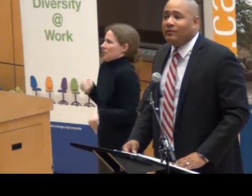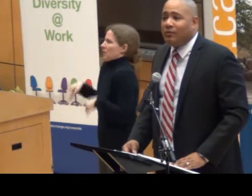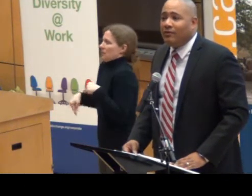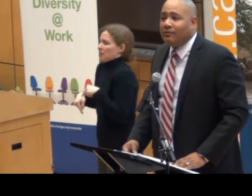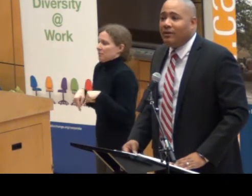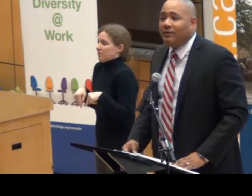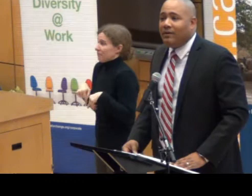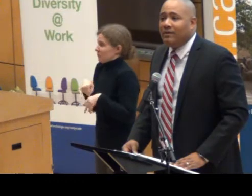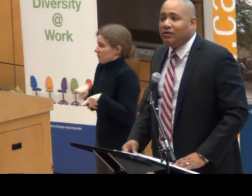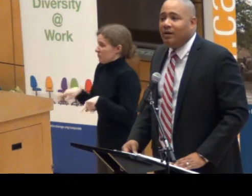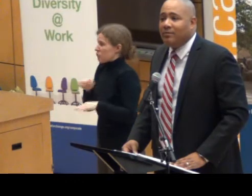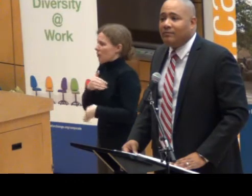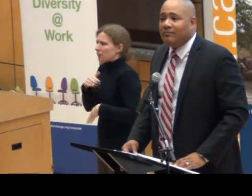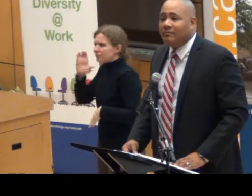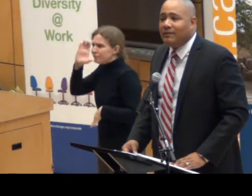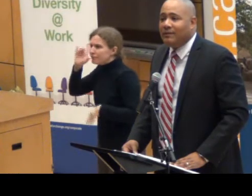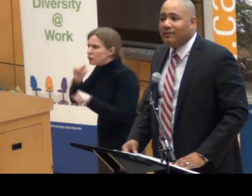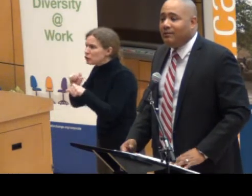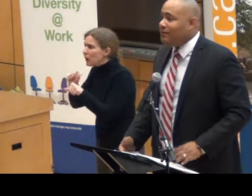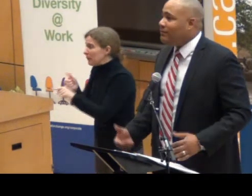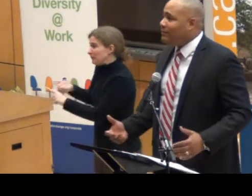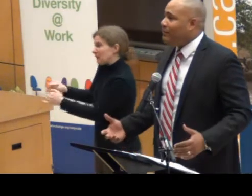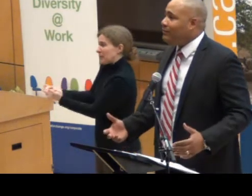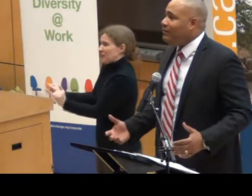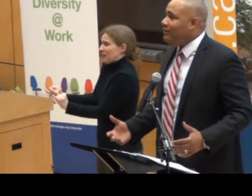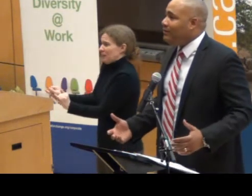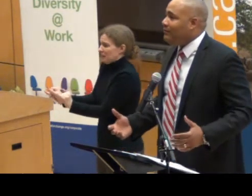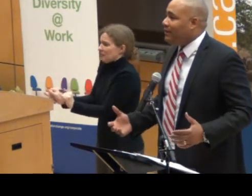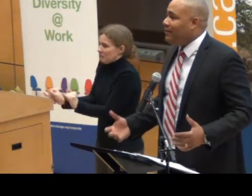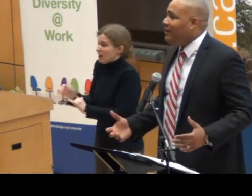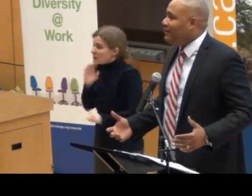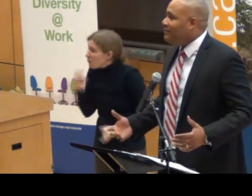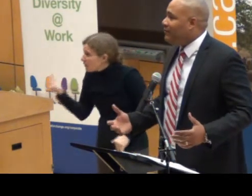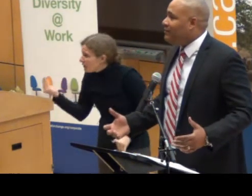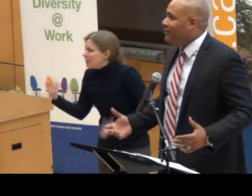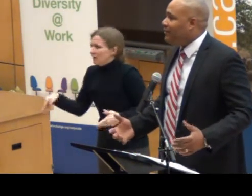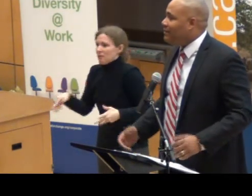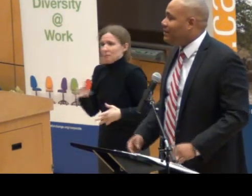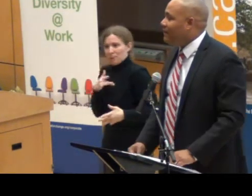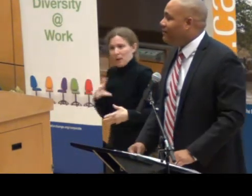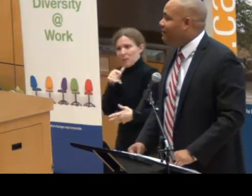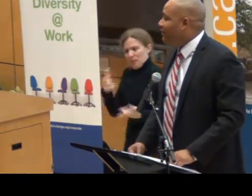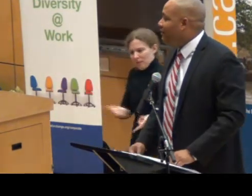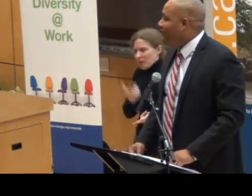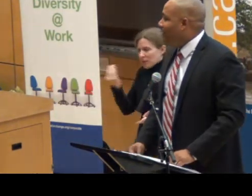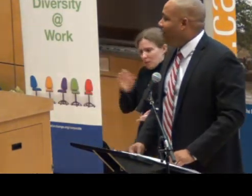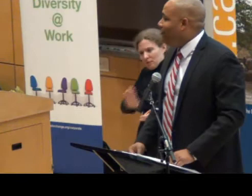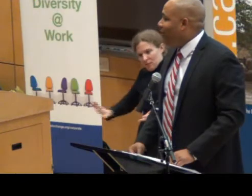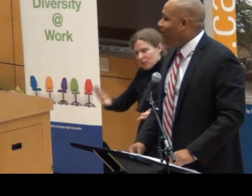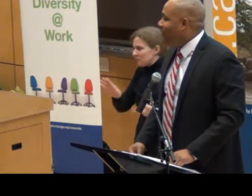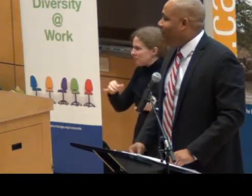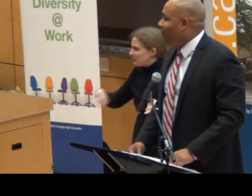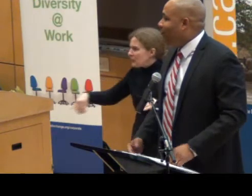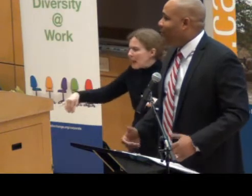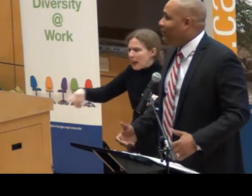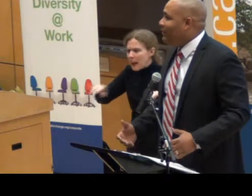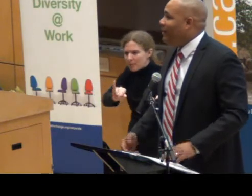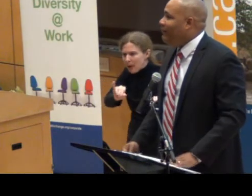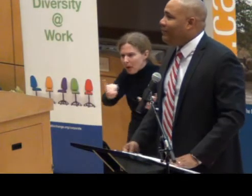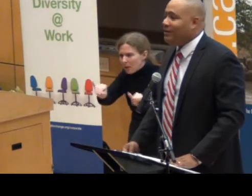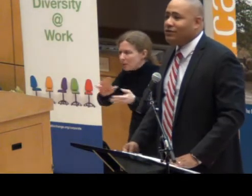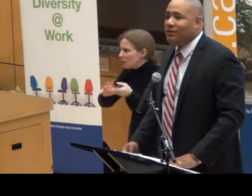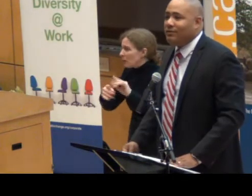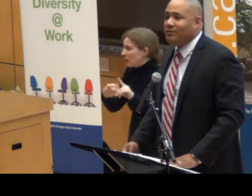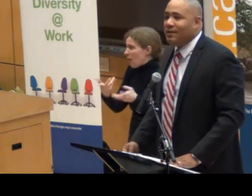streets of Toronto trying to find a job. You know, these are typical stories of Canadians, of Ontarians, and you know, there are people